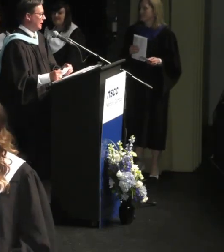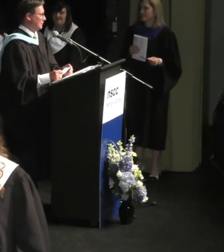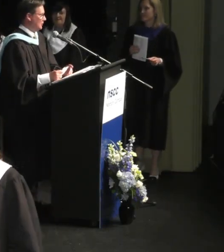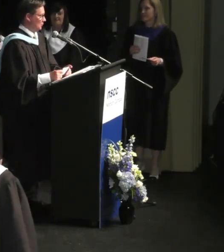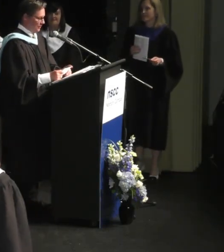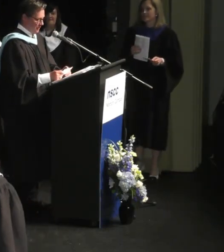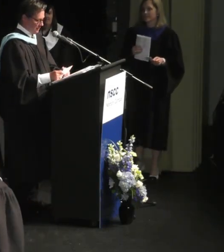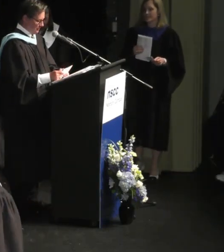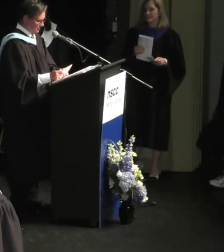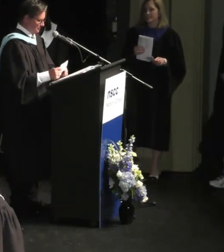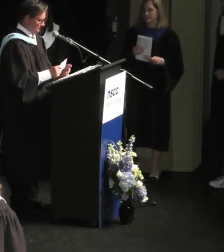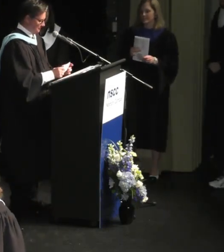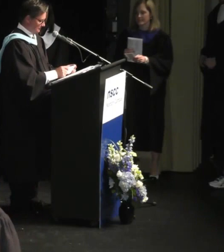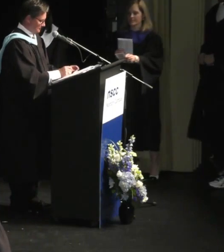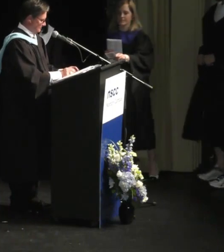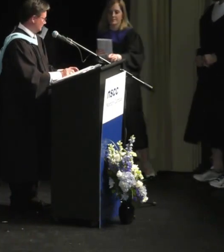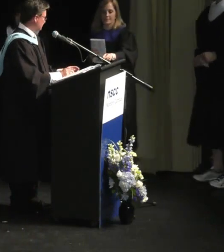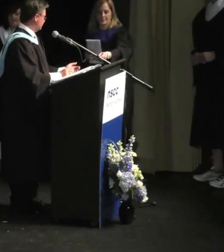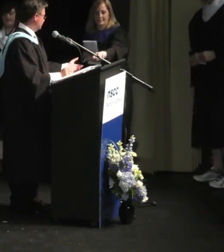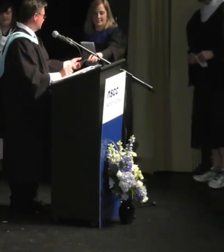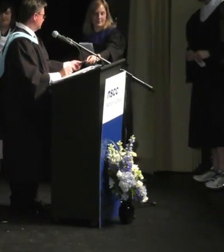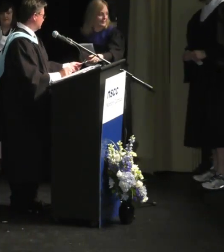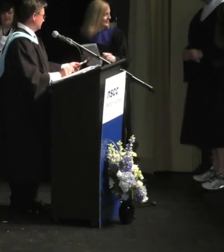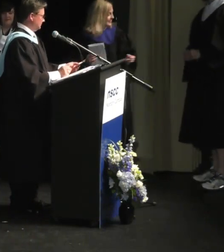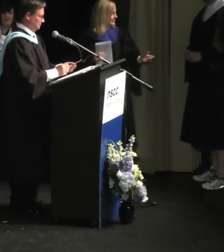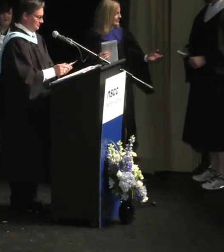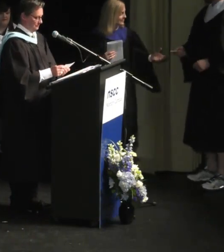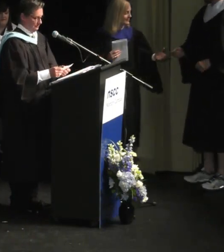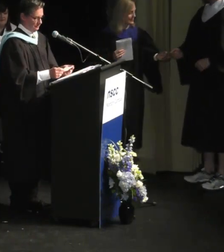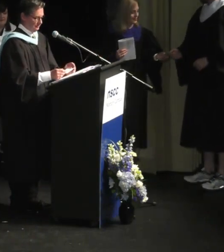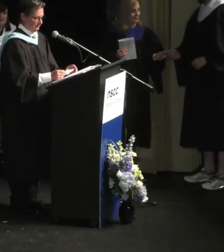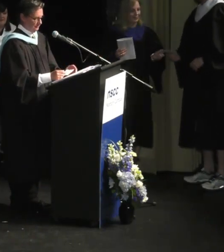Jennifer Cameron with honors.